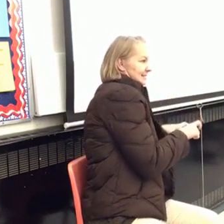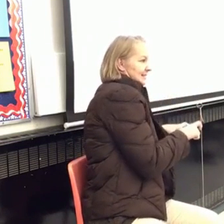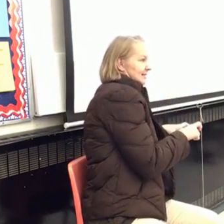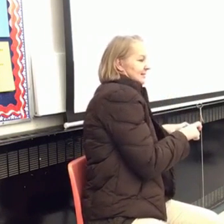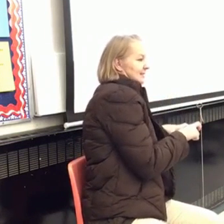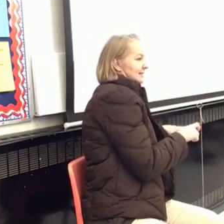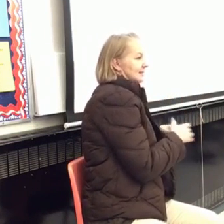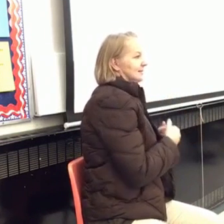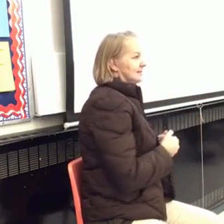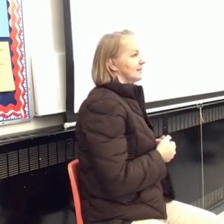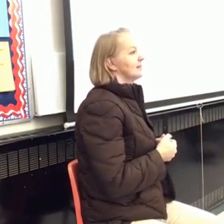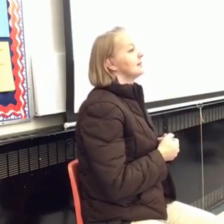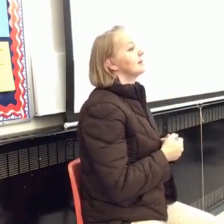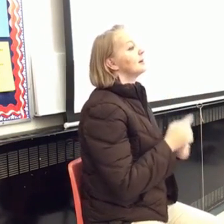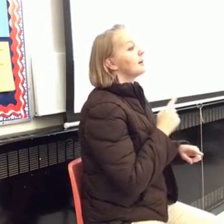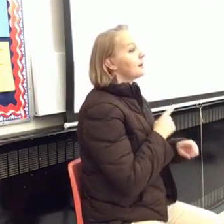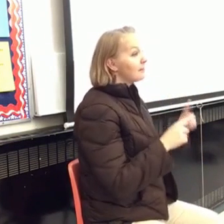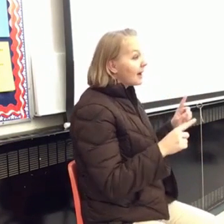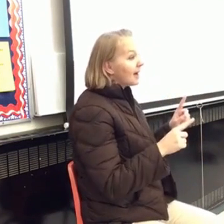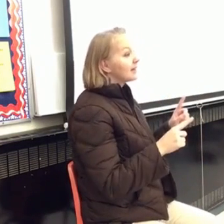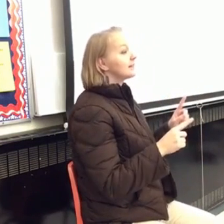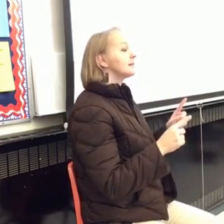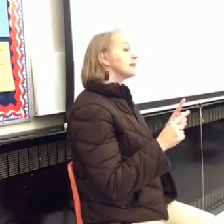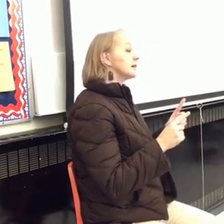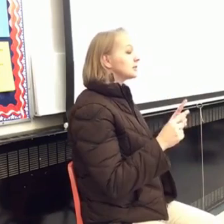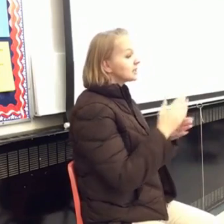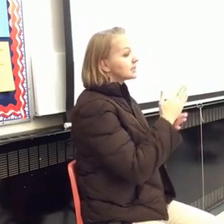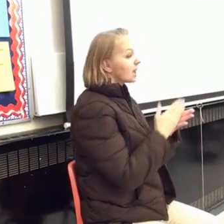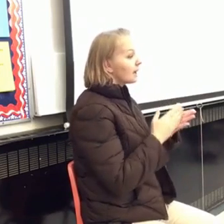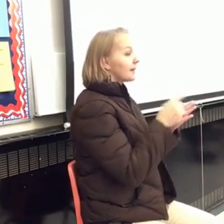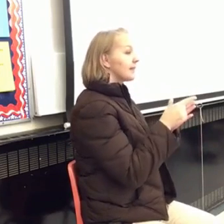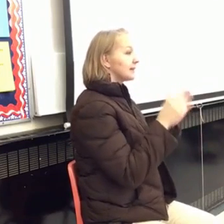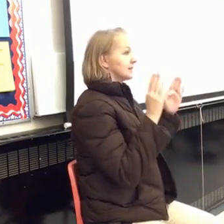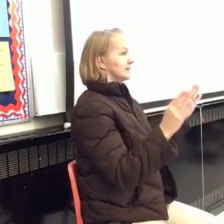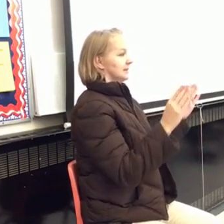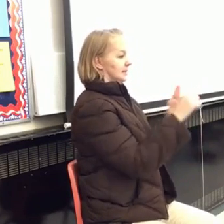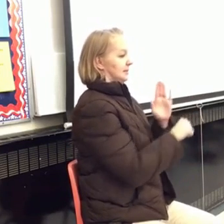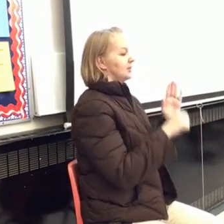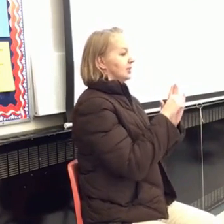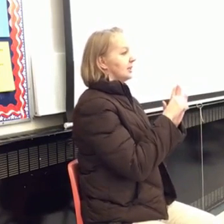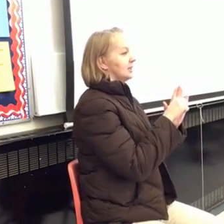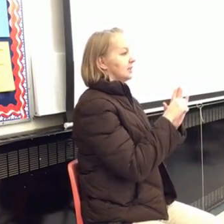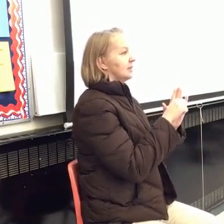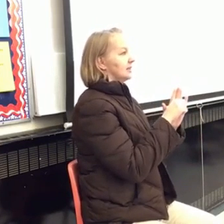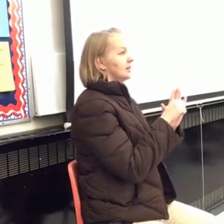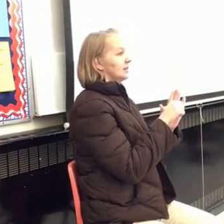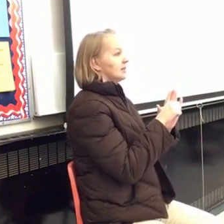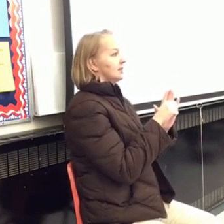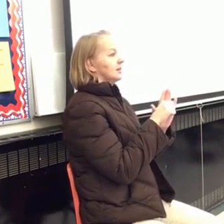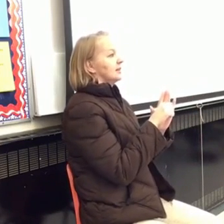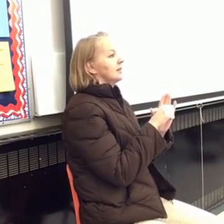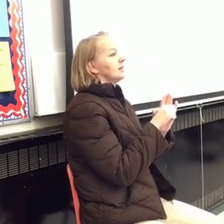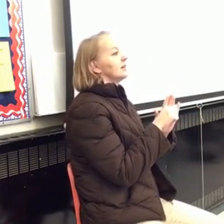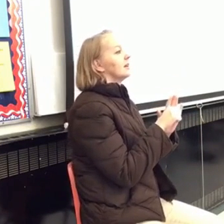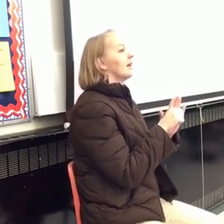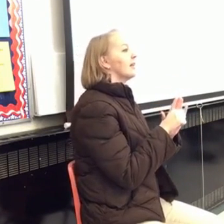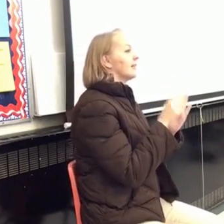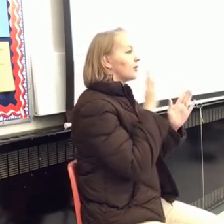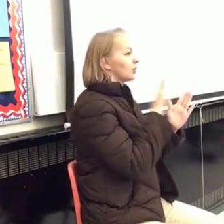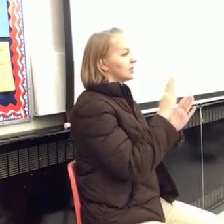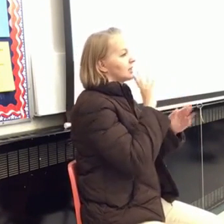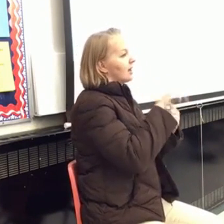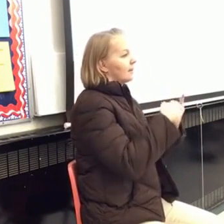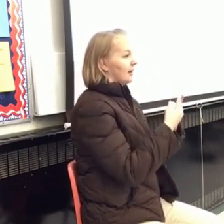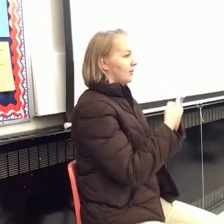okay? But there's a little bit in this period. Guys, come on. There's a little bit in this period that are going to